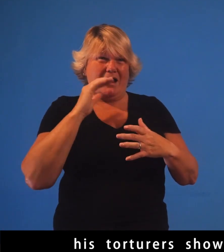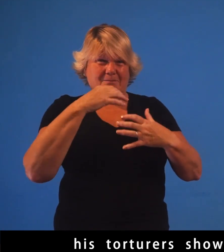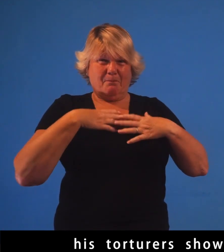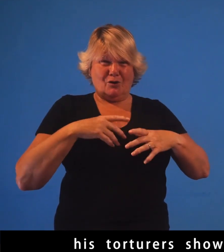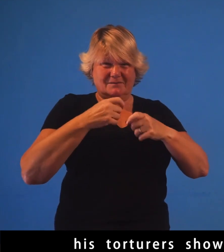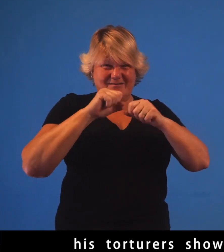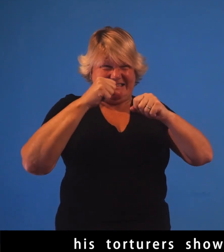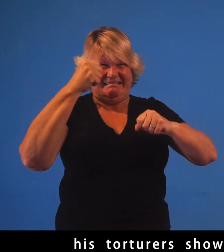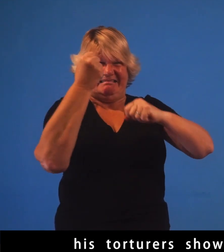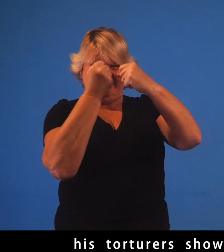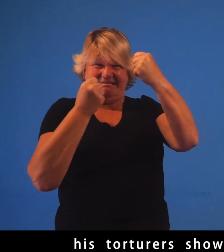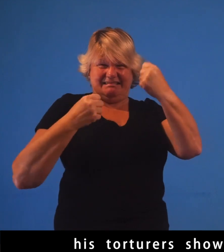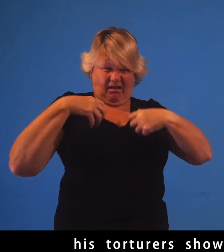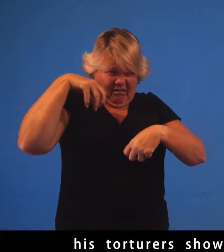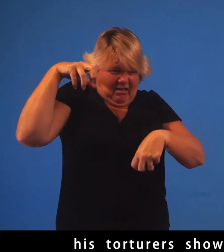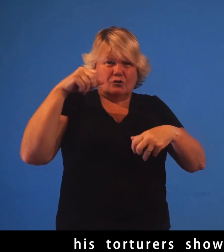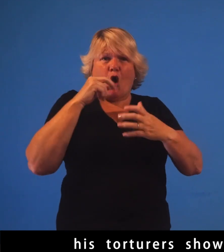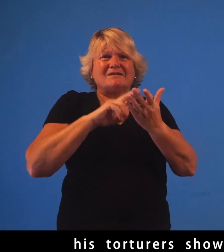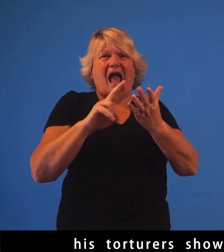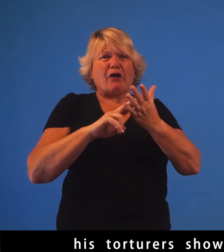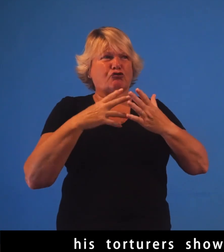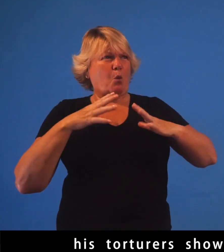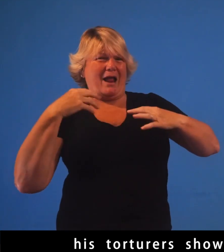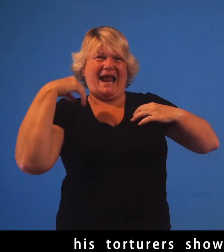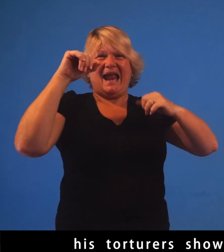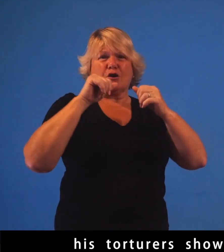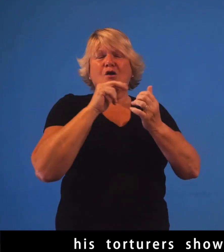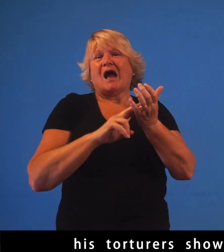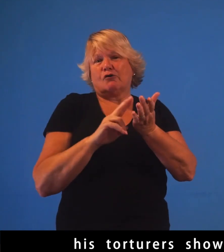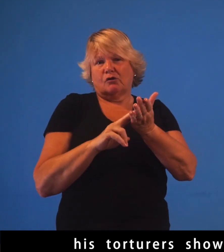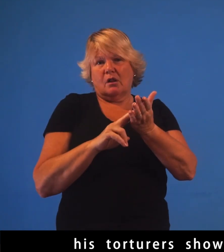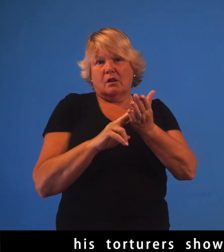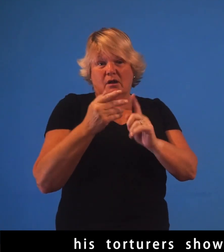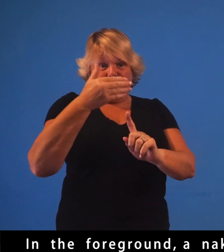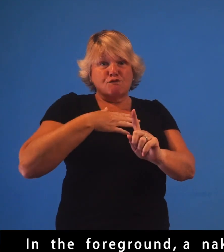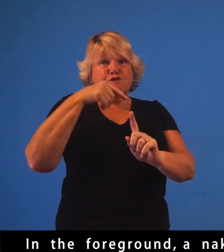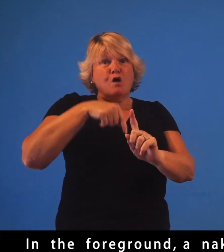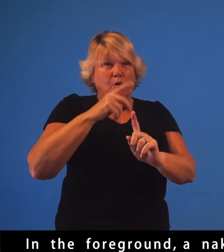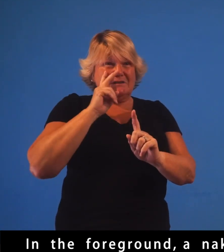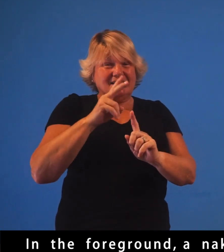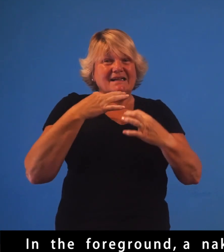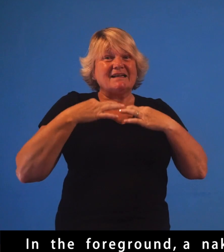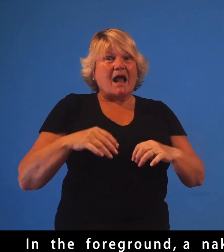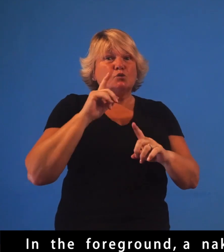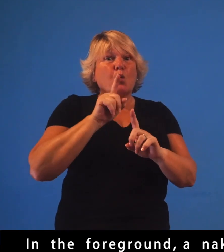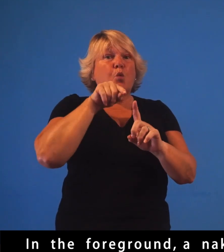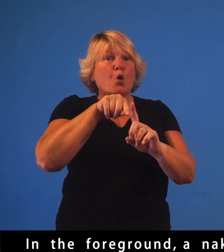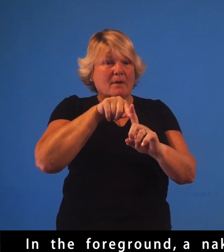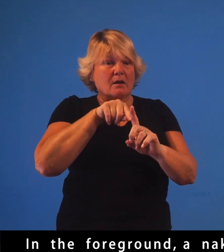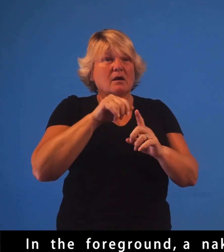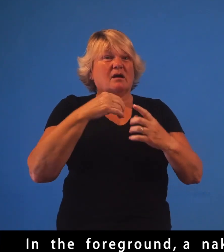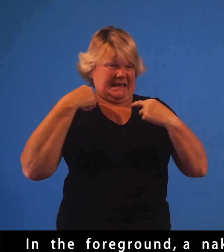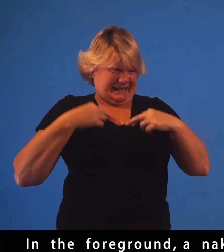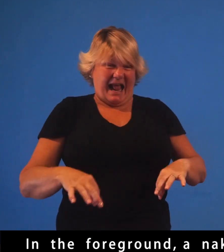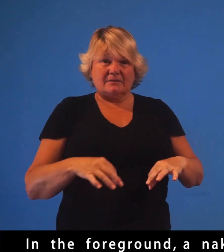little mercy as his body is stretched into unnatural contortions. In the foreground, a